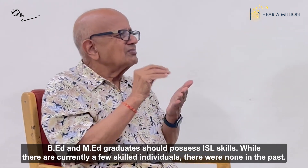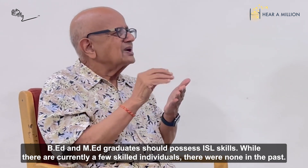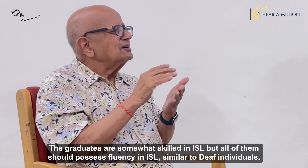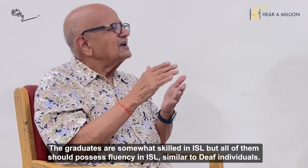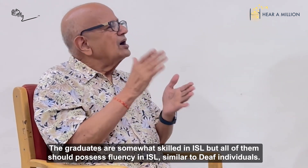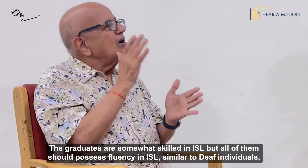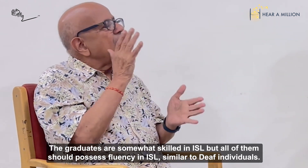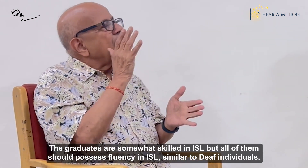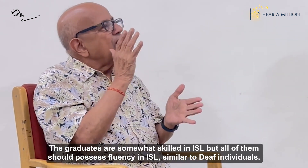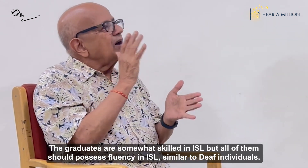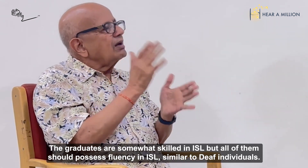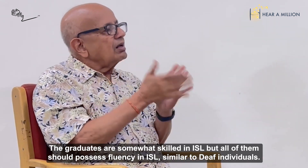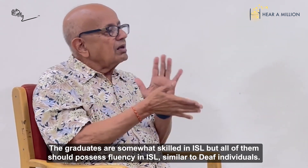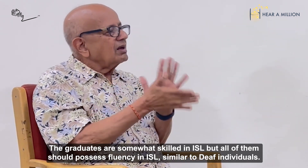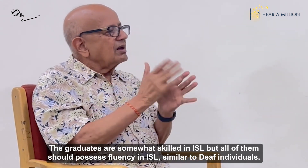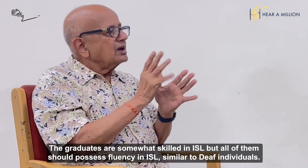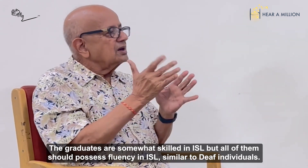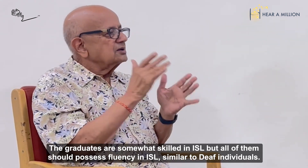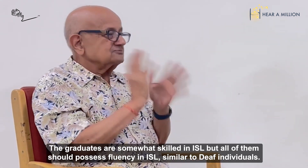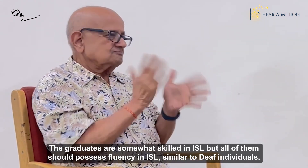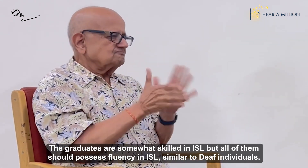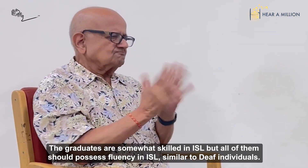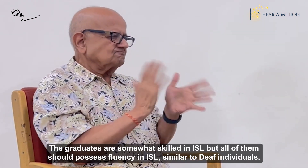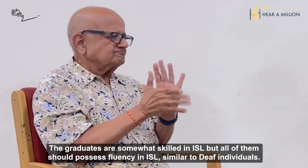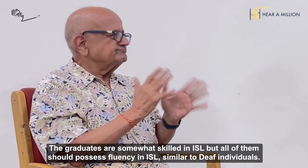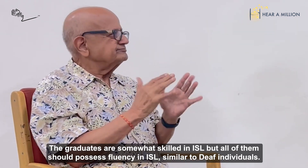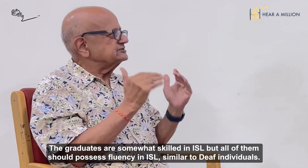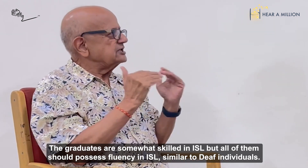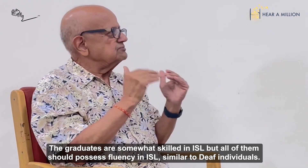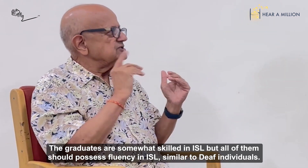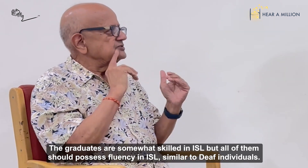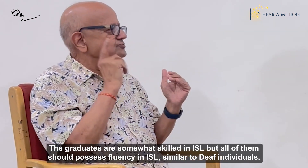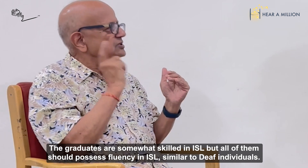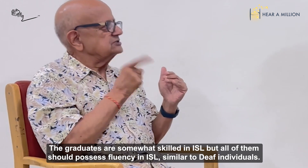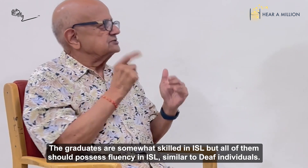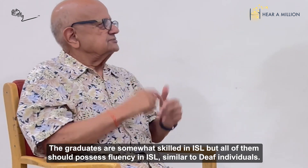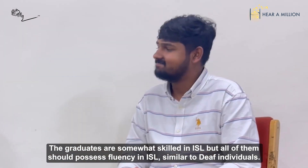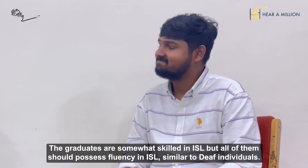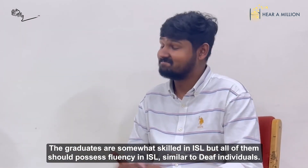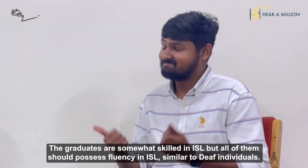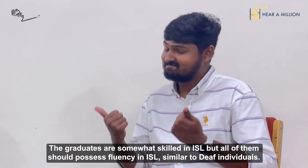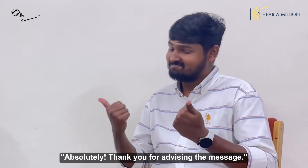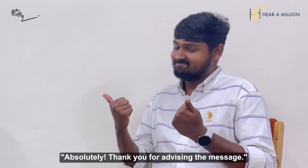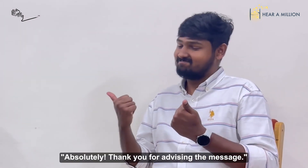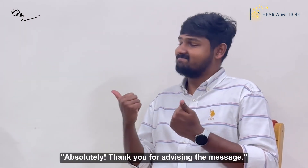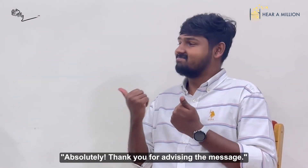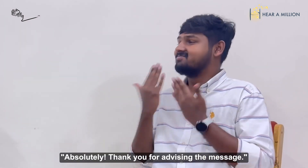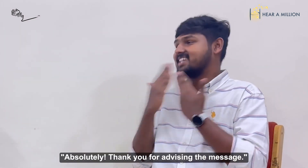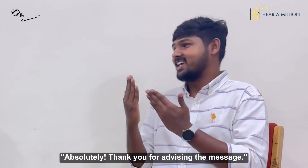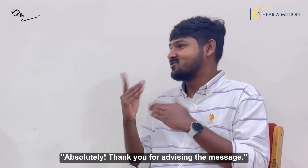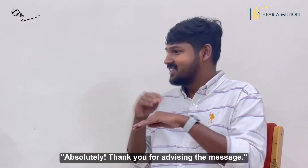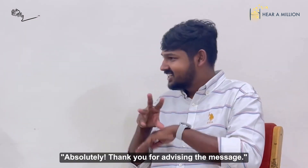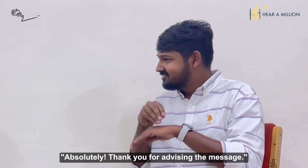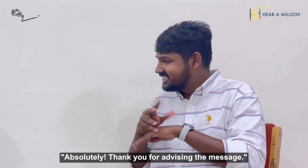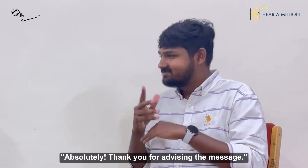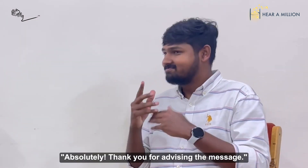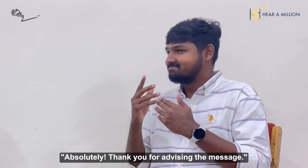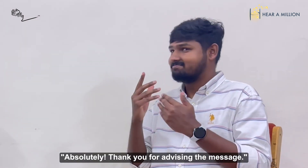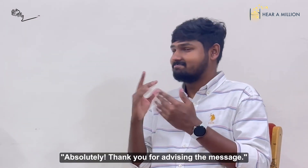past. The graduates are somewhat skilled in ISL, but all of them should possess ISL fluently. Absolutely.